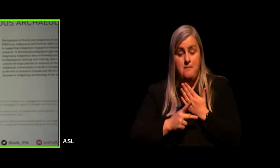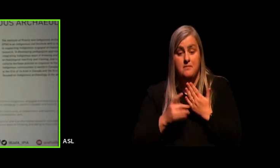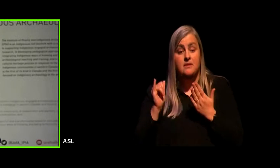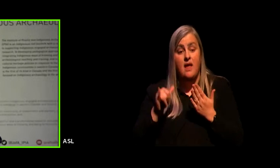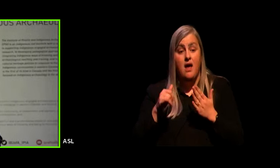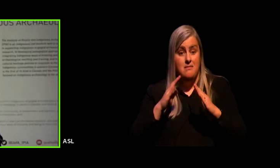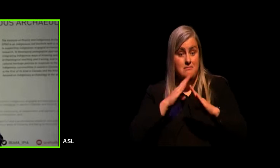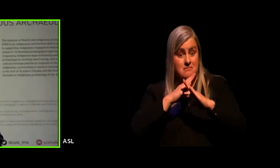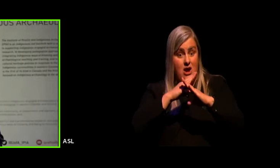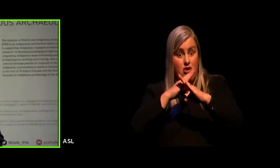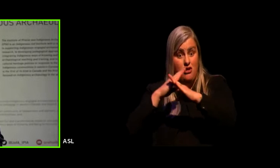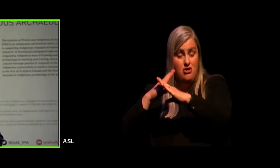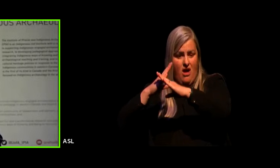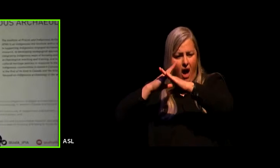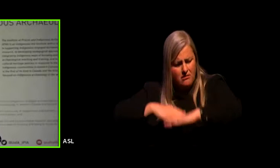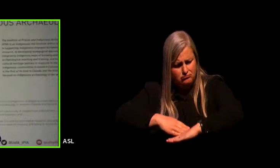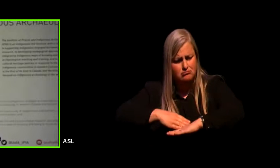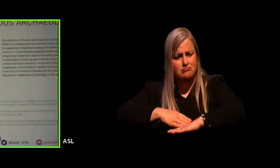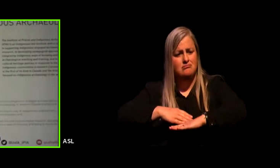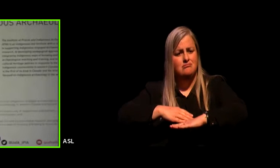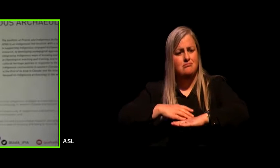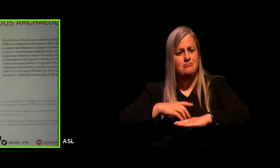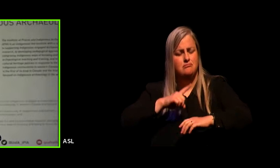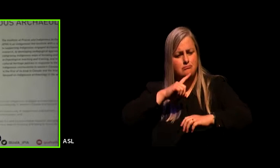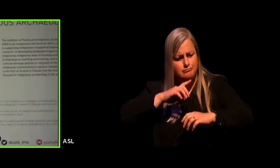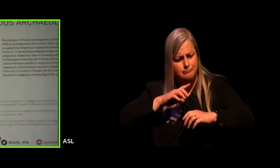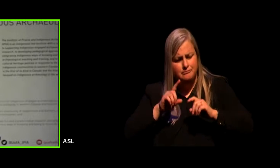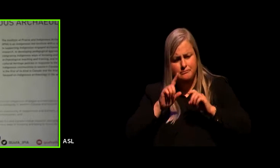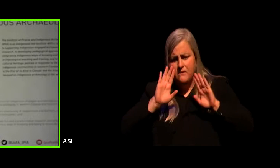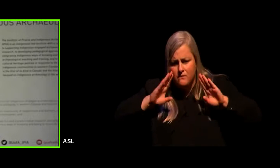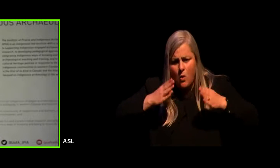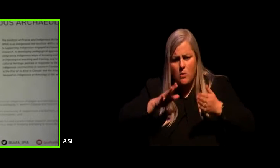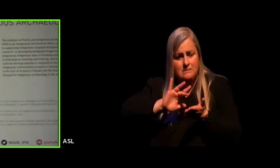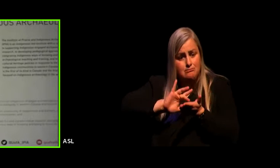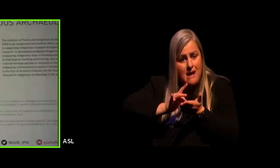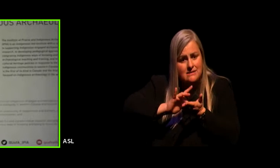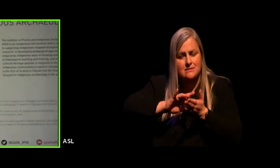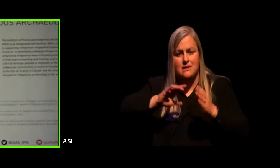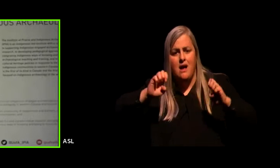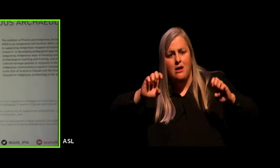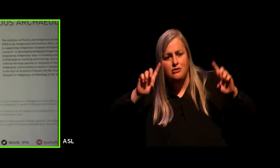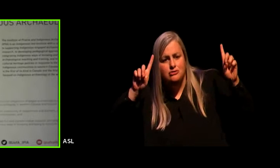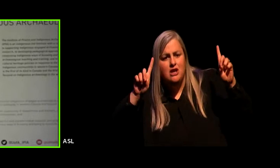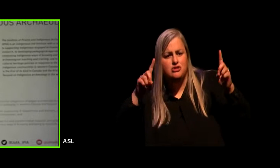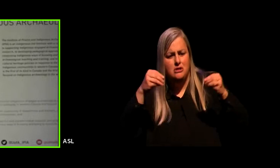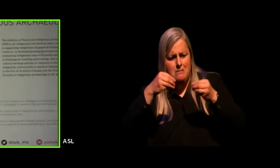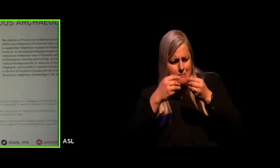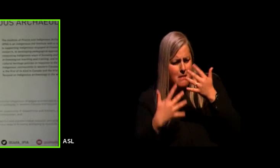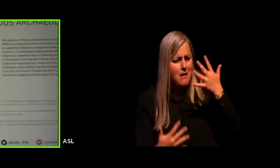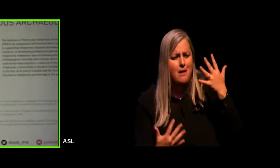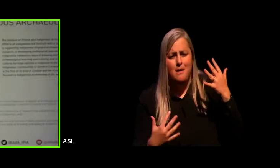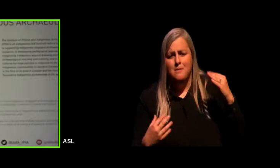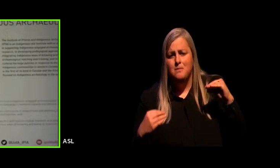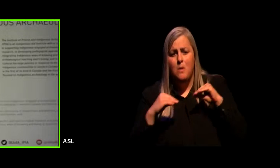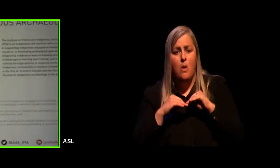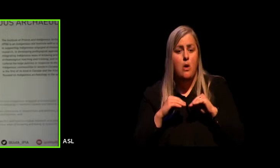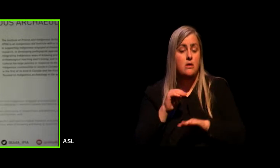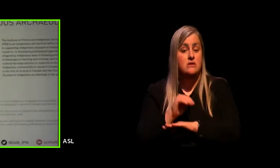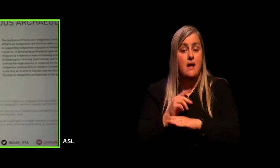for example, with dedicated programs in medicine and education, and so much more. And tonight's program